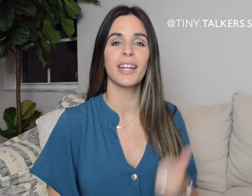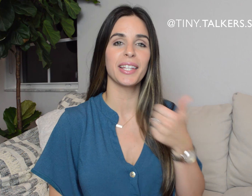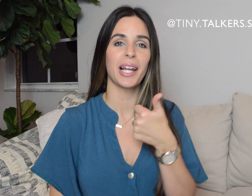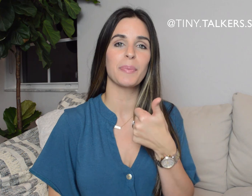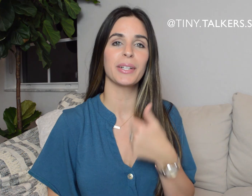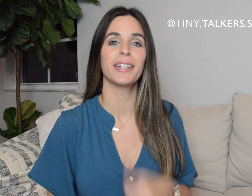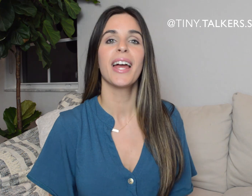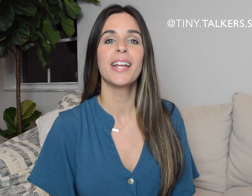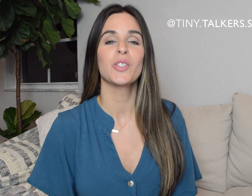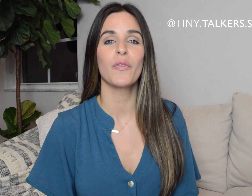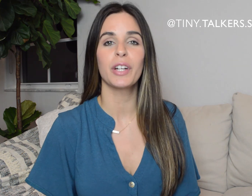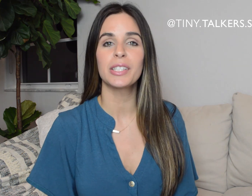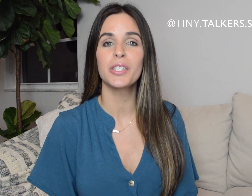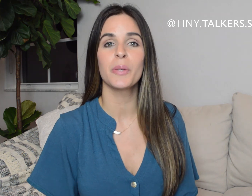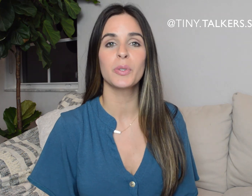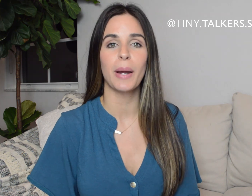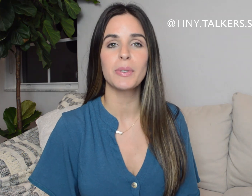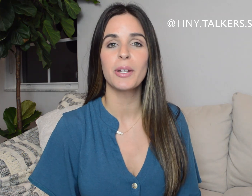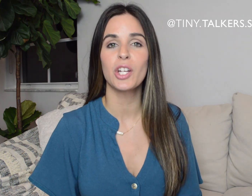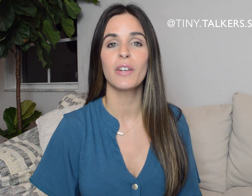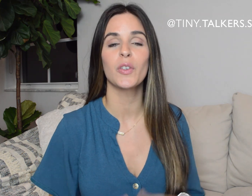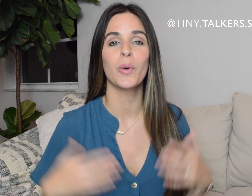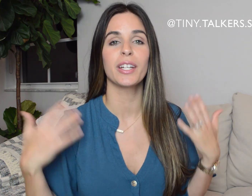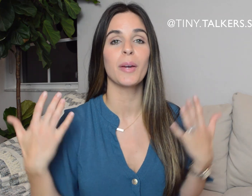the like button. Don't forget to subscribe to my channel if you want to hear more